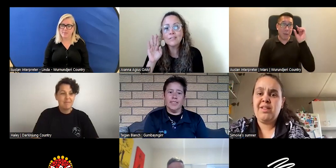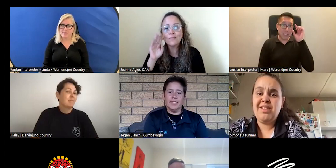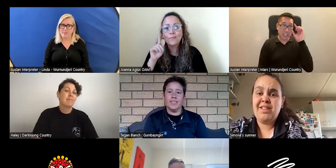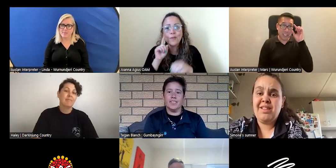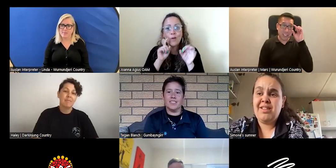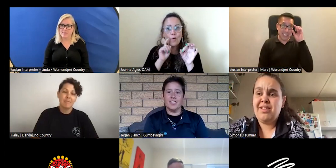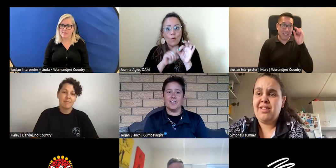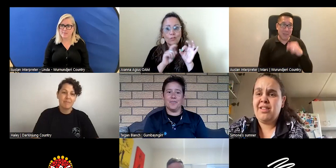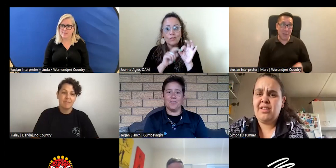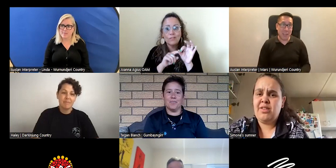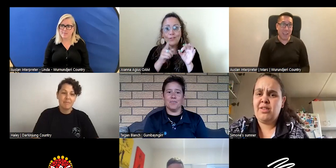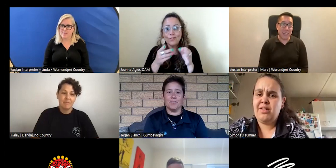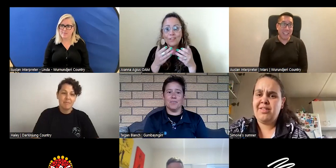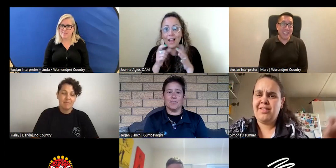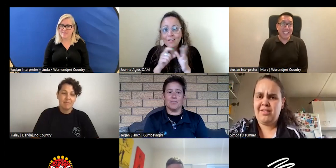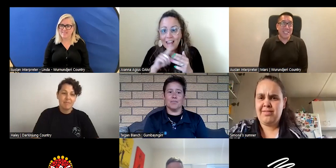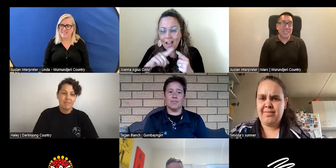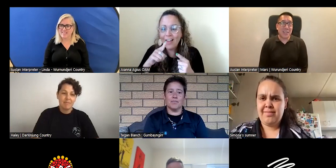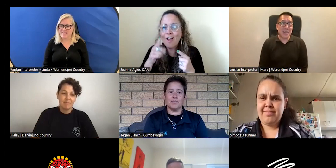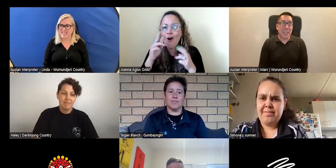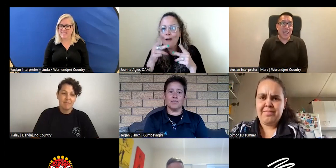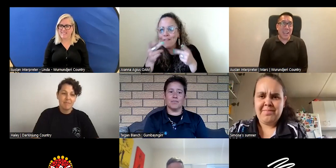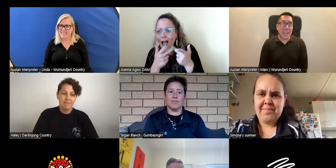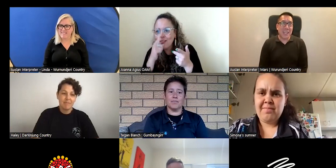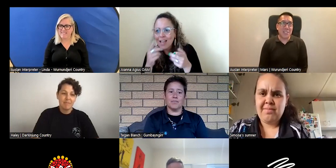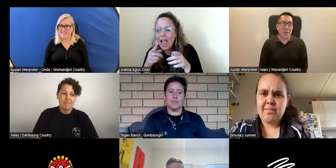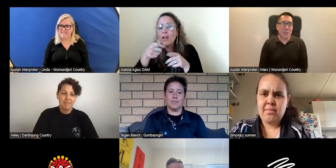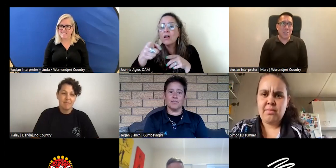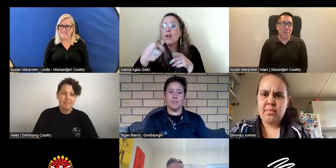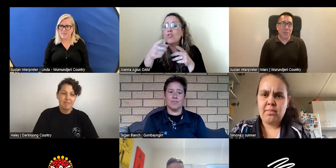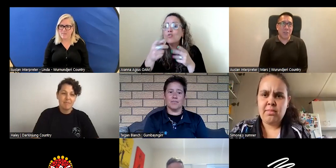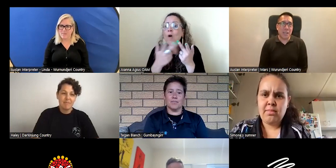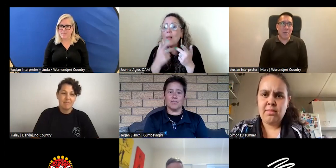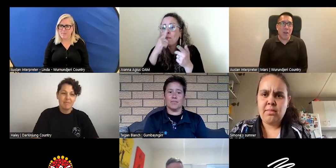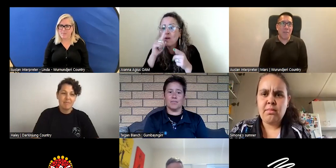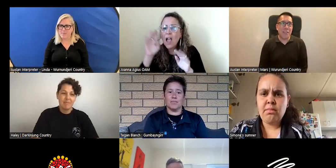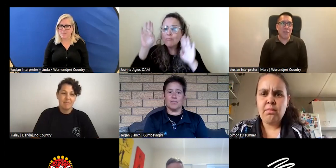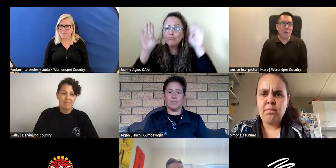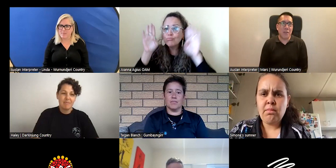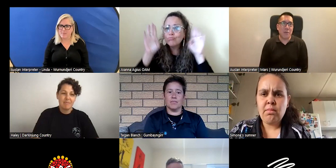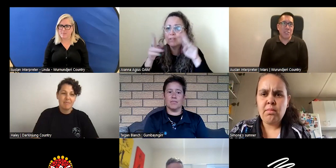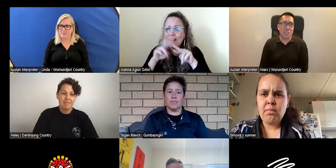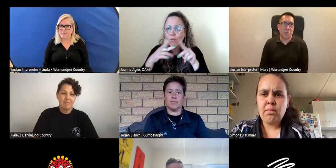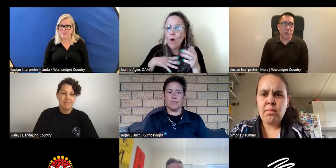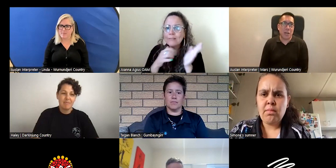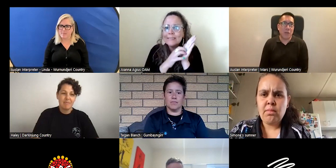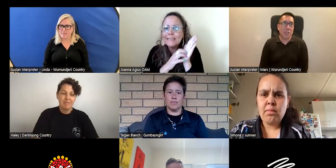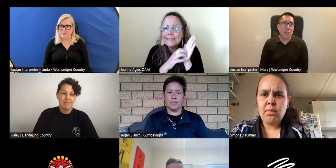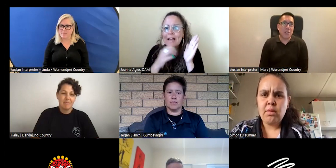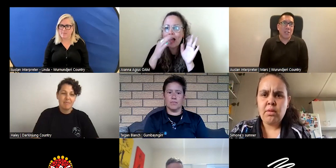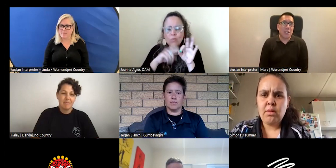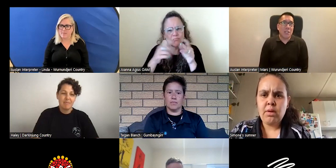I have one question from Joanne. So just one question for you, Dale, but hopefully the others will have questions as